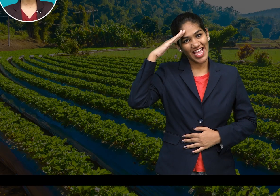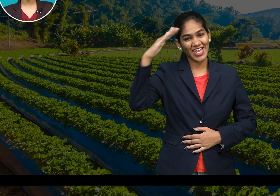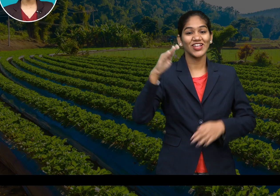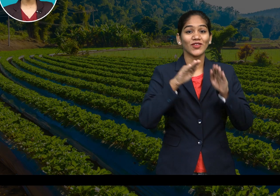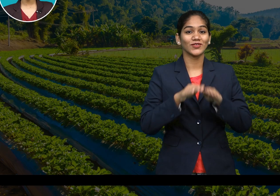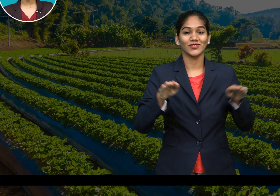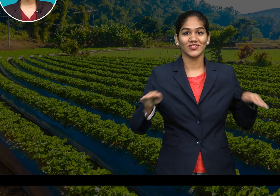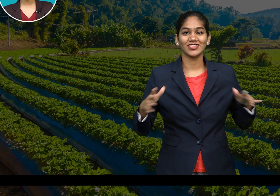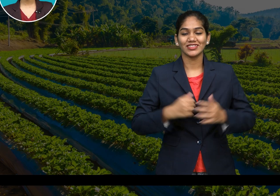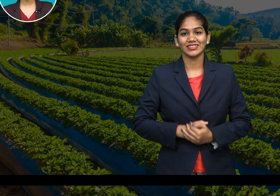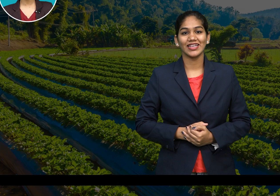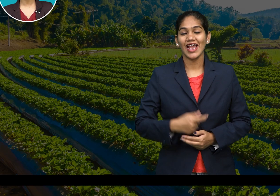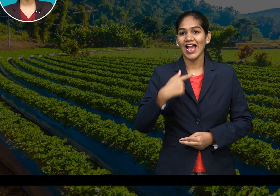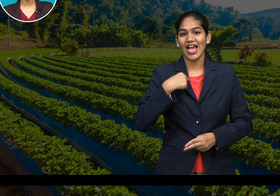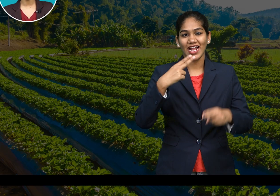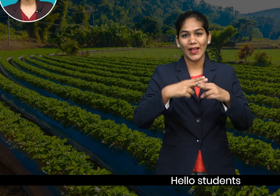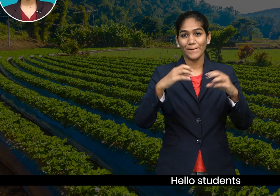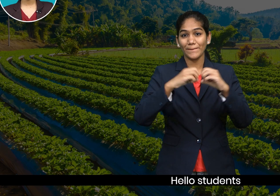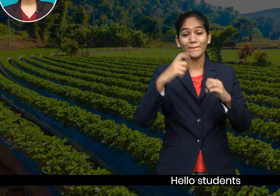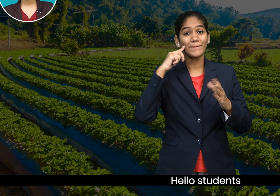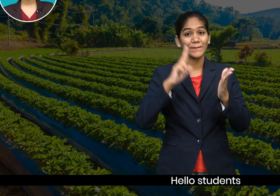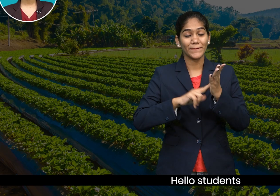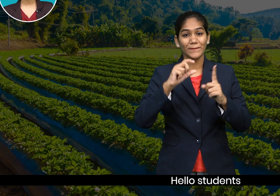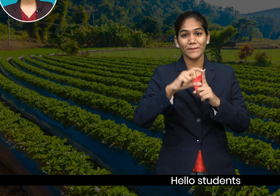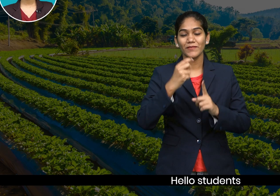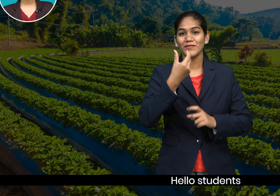Hello students, I am Bindu.